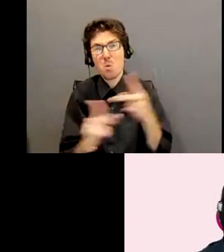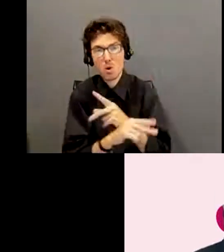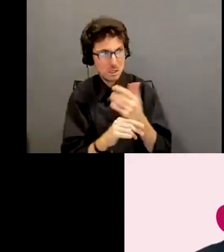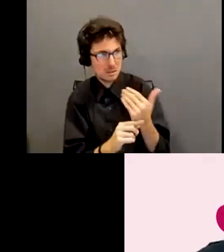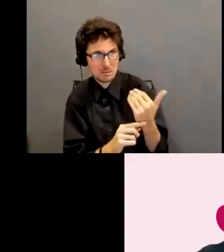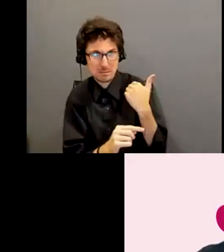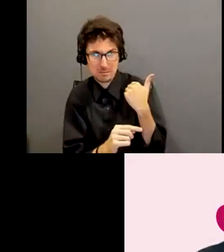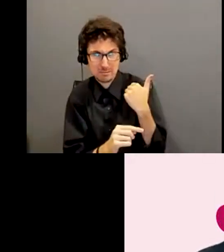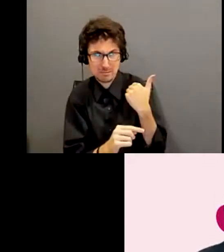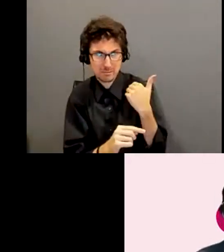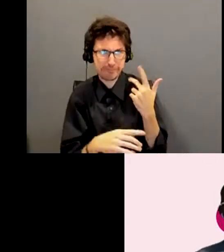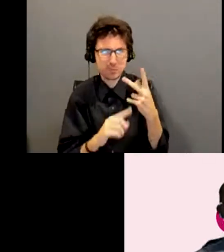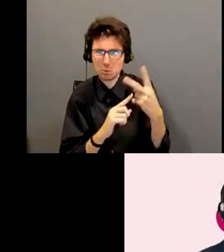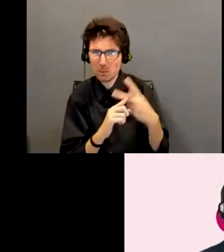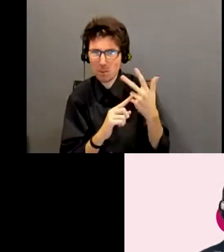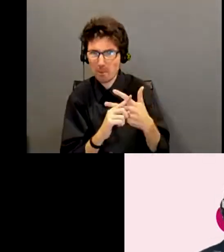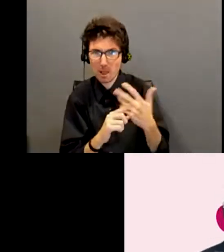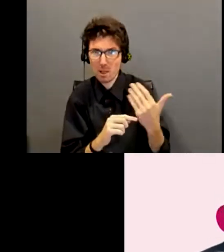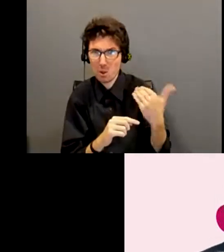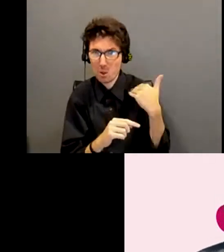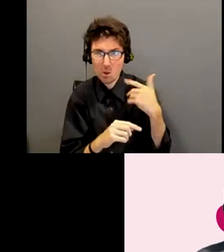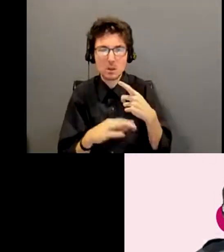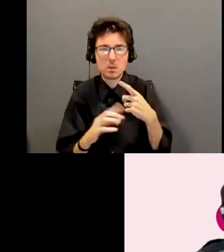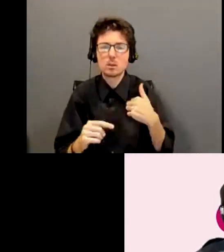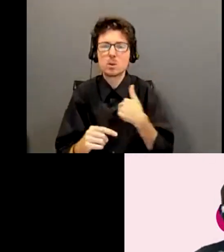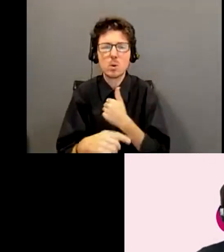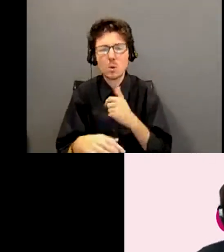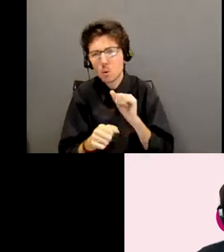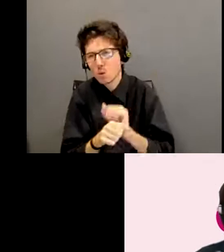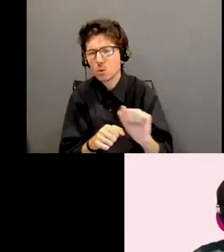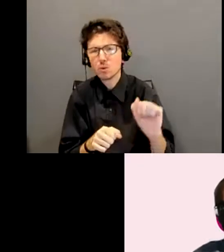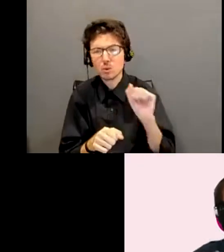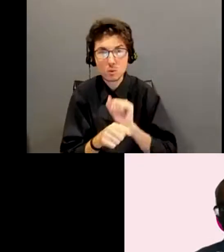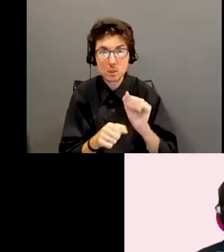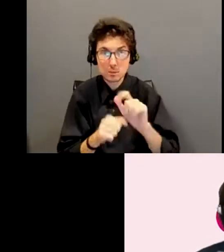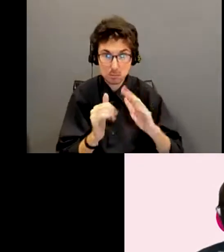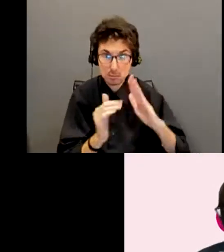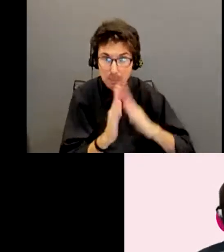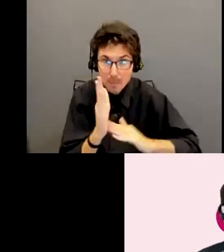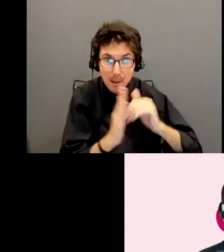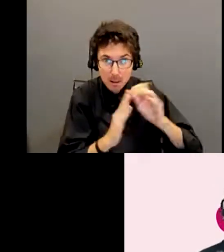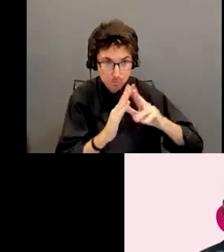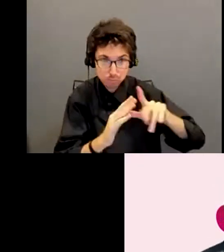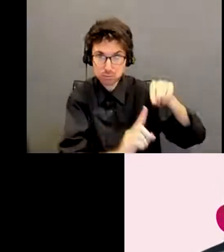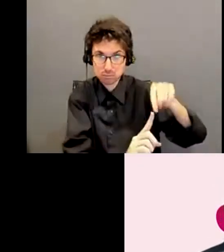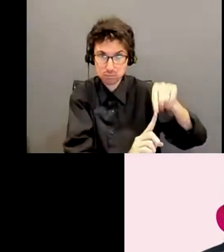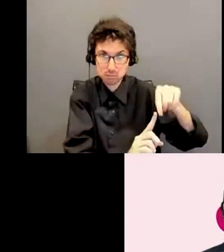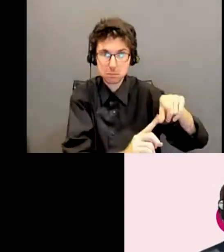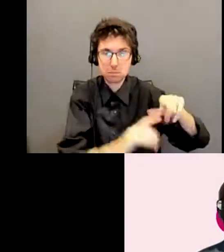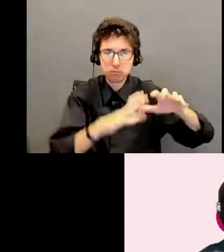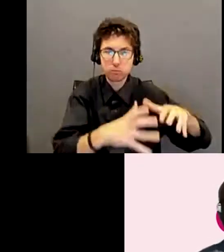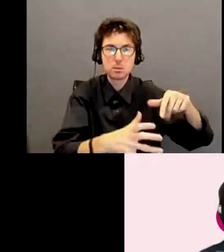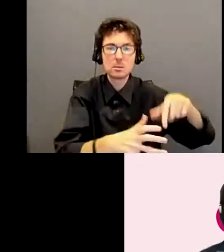do. Doing walking on Nicole, we expected to get them together, the role model and the